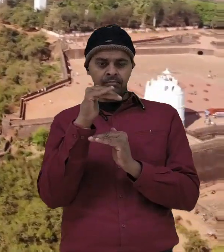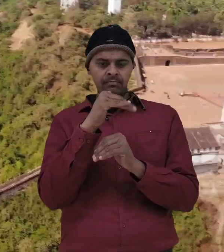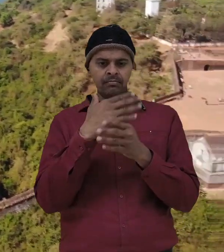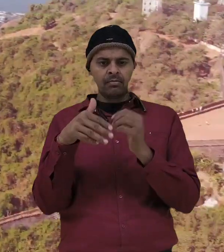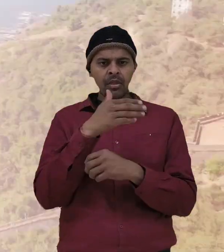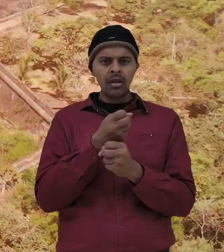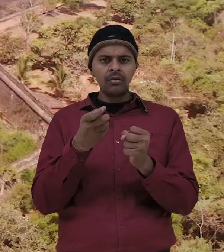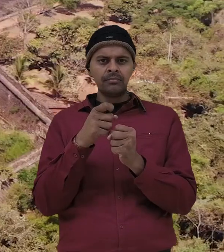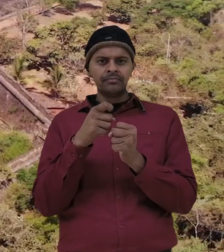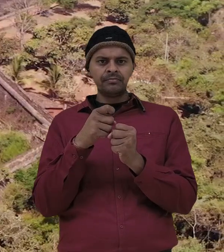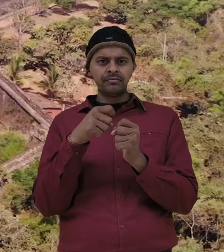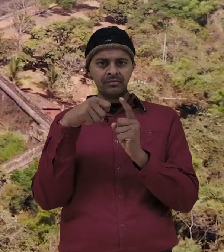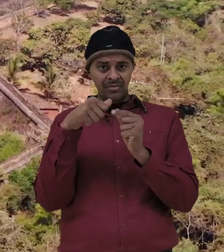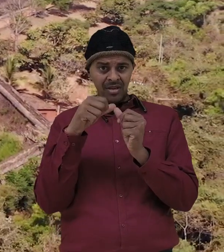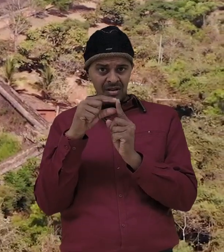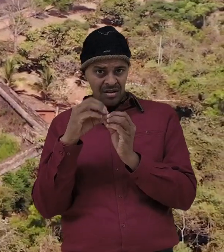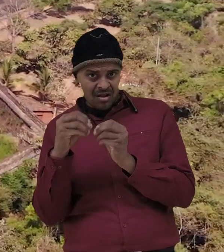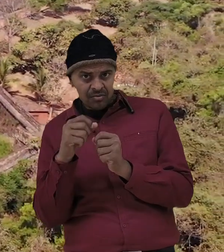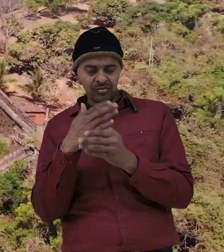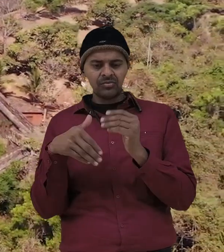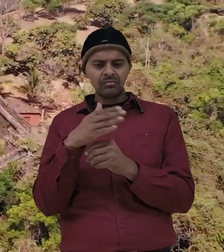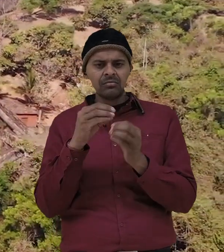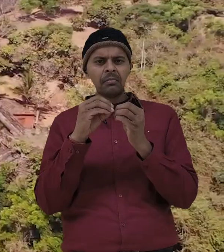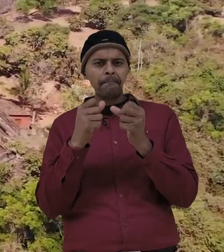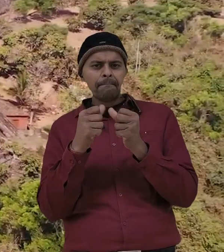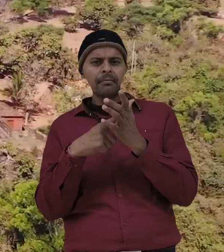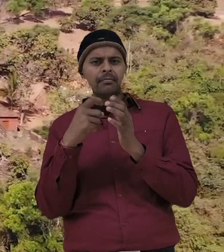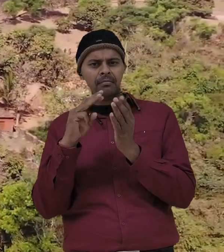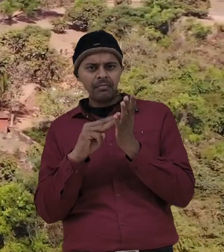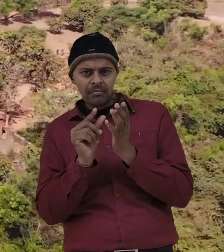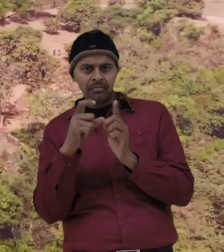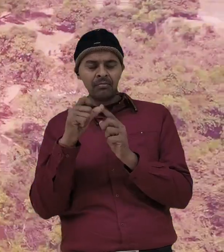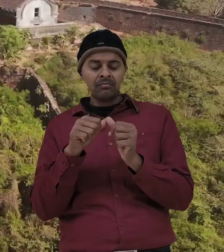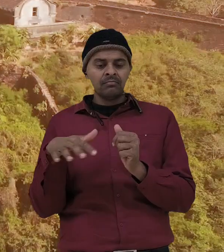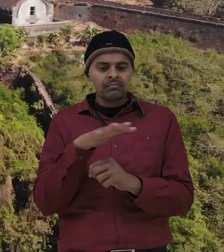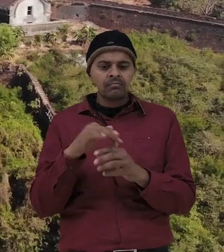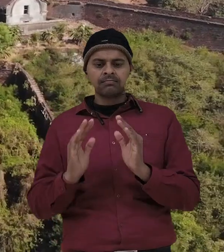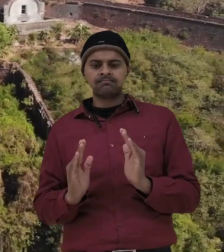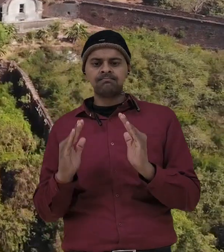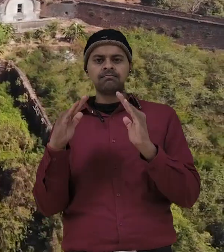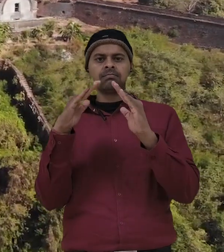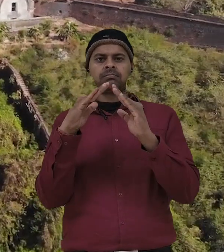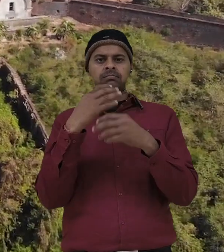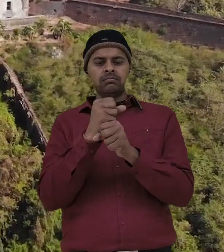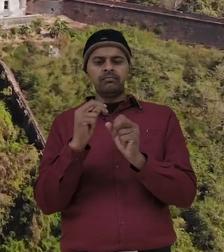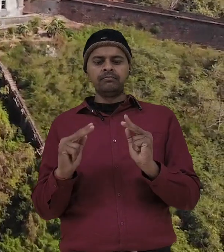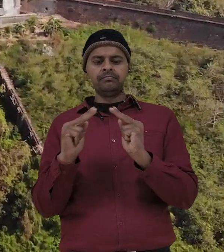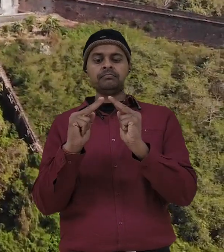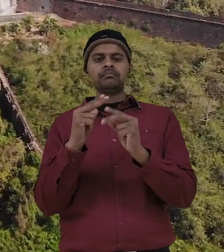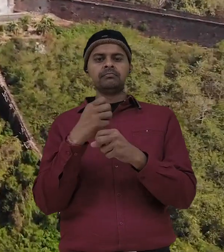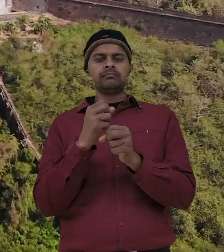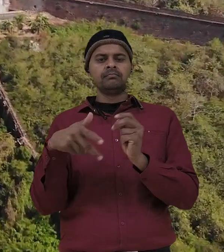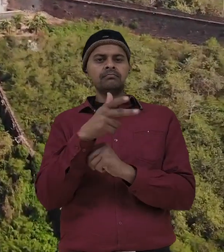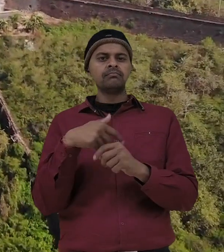95,768 square meters. This fort is located at a prominent geographic location, forming a triangle